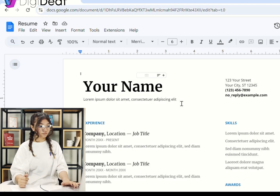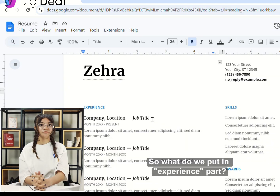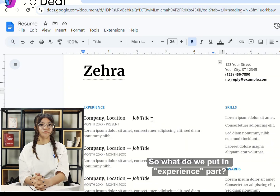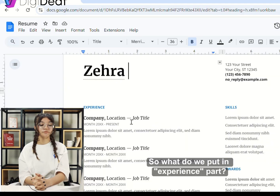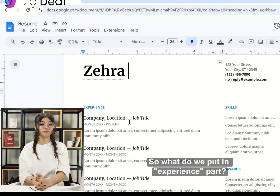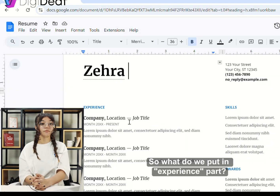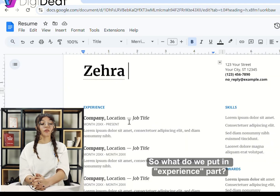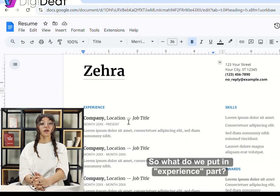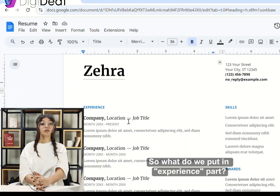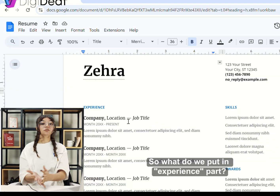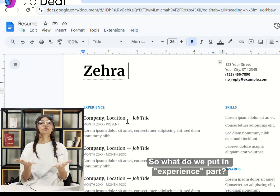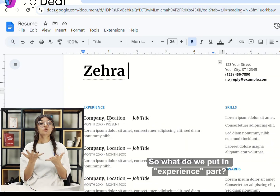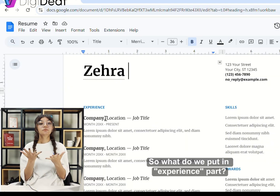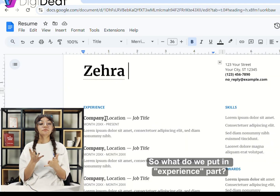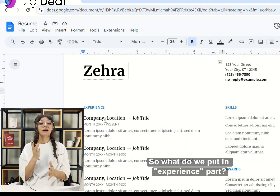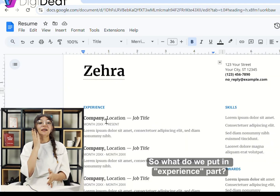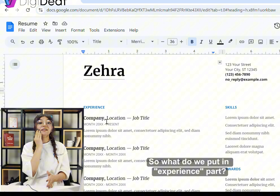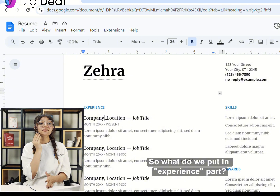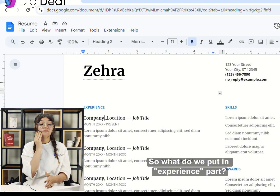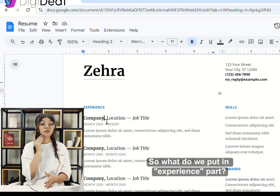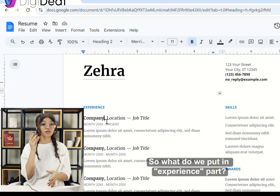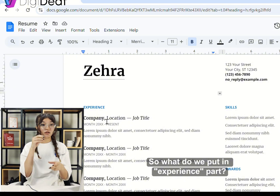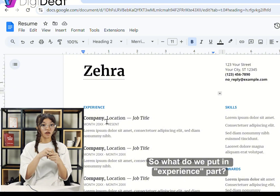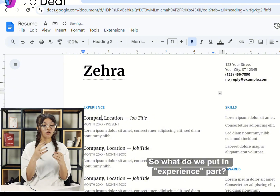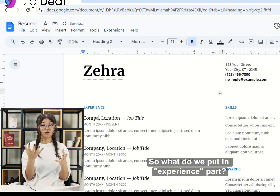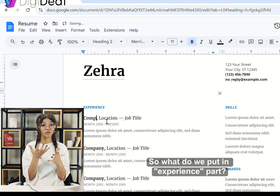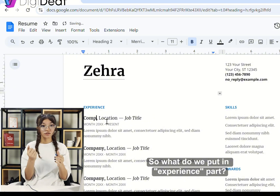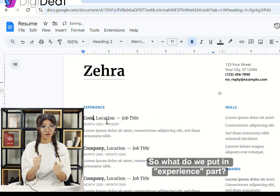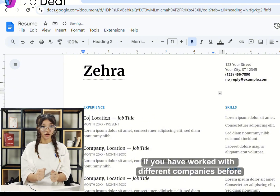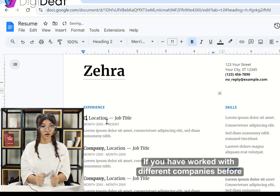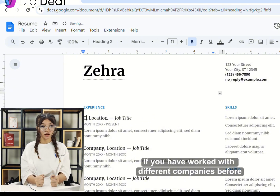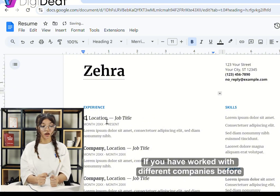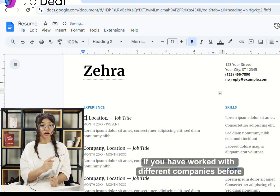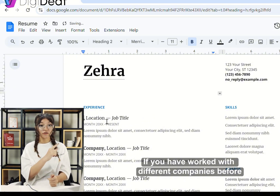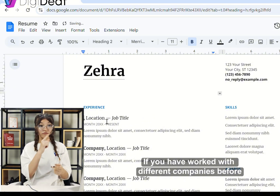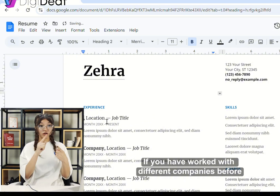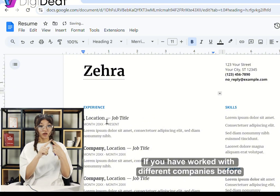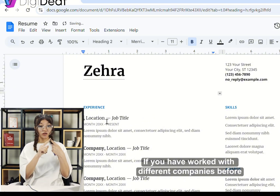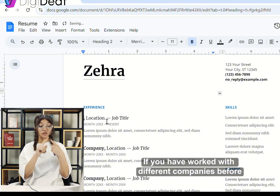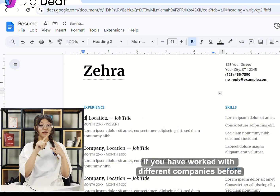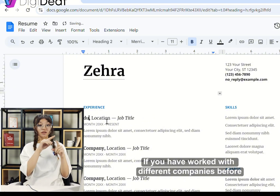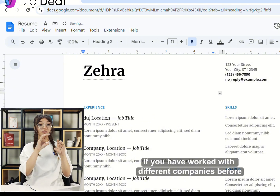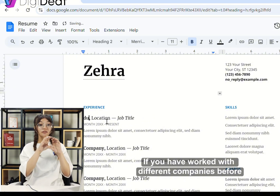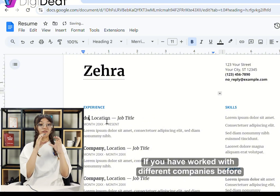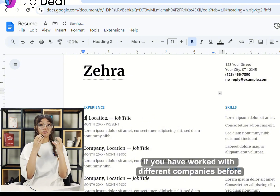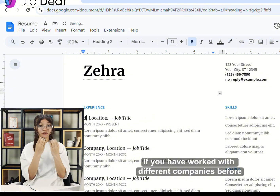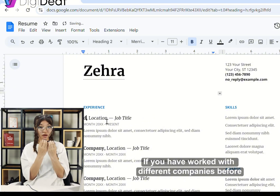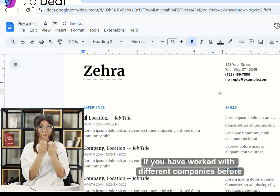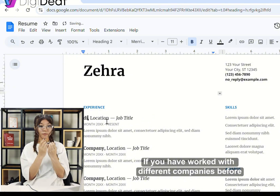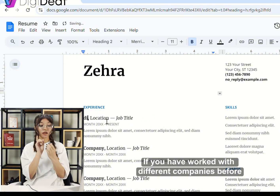So what do we put in the experience part? If you have worked with different companies before,